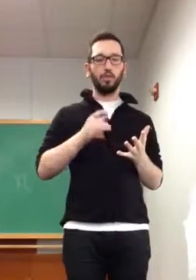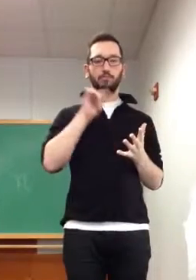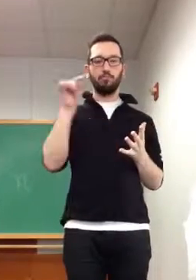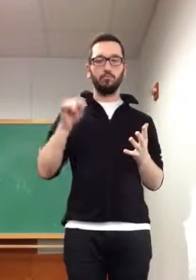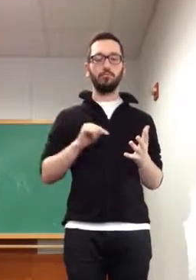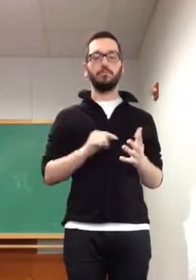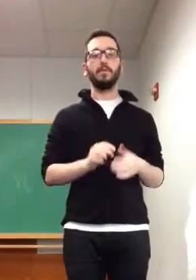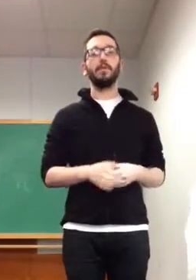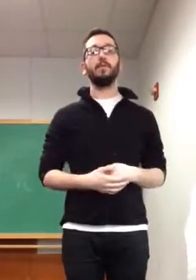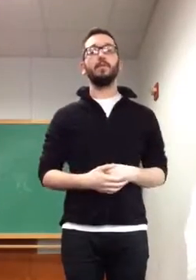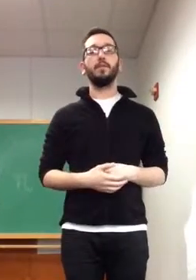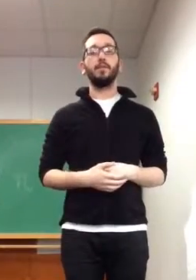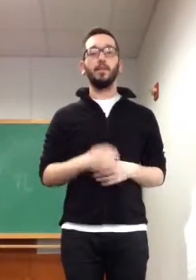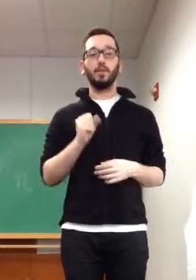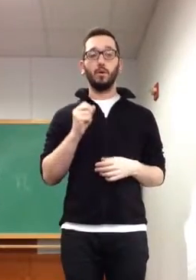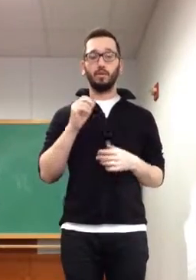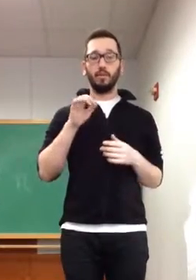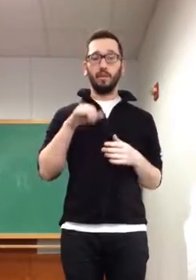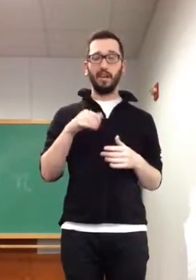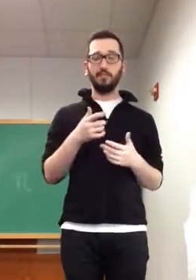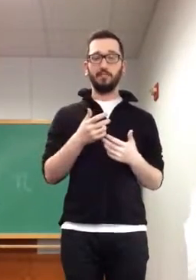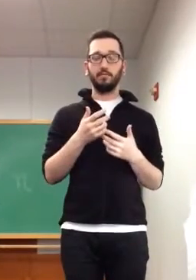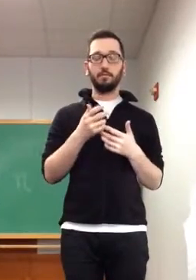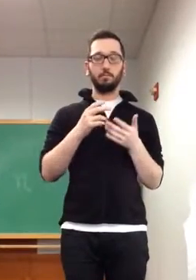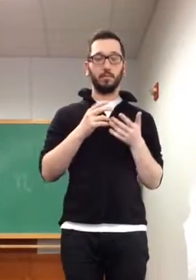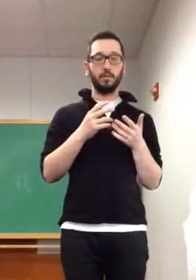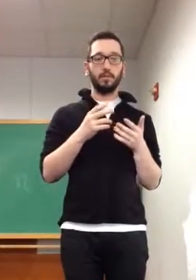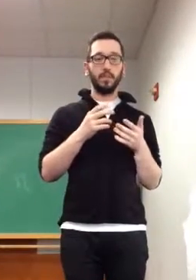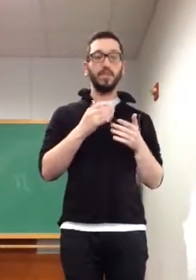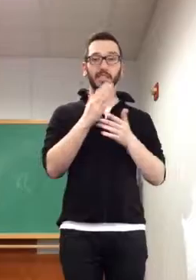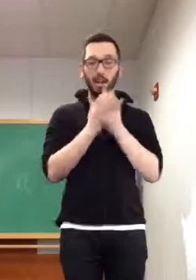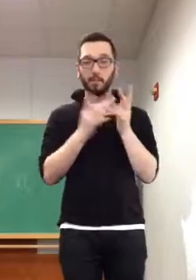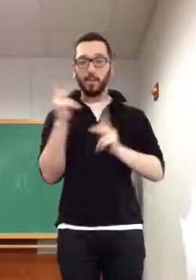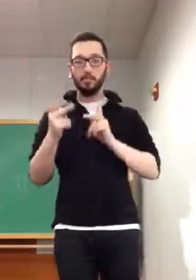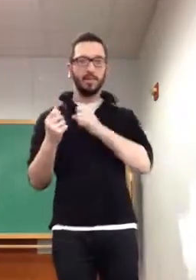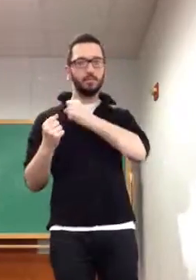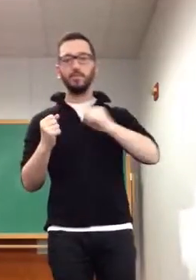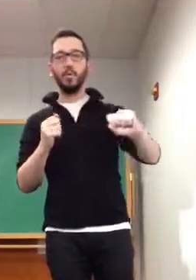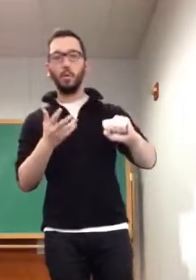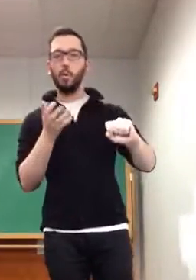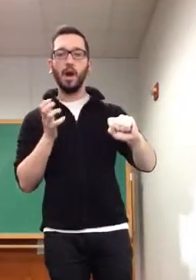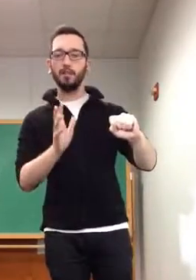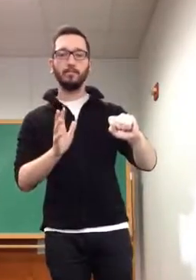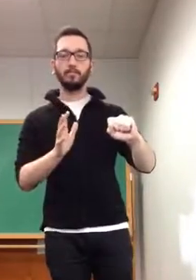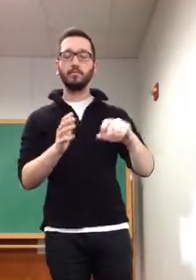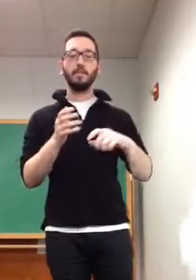That provoked a certain opposition of people who said that multiculturalism